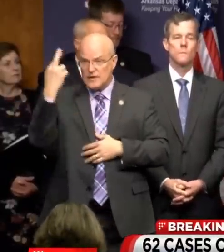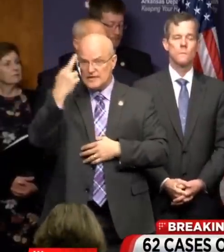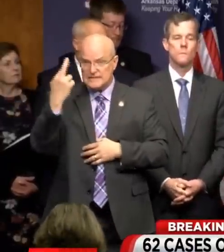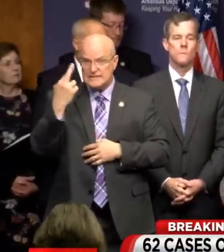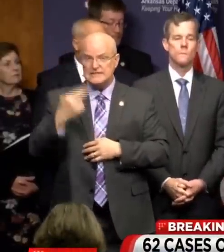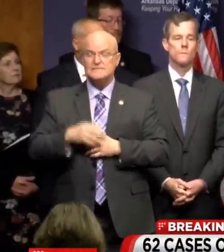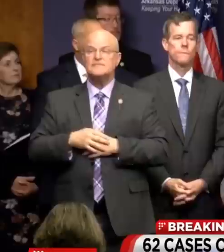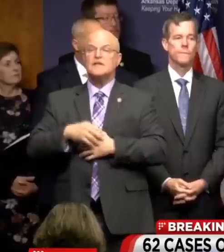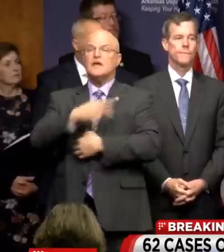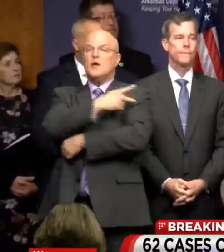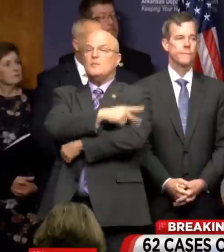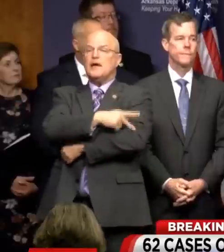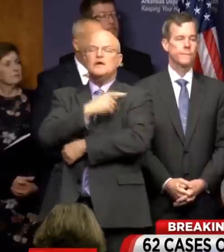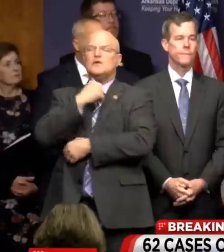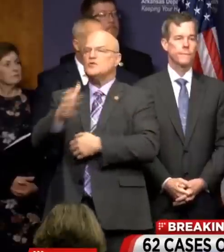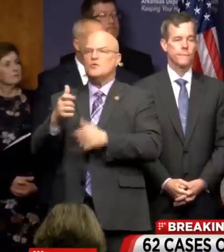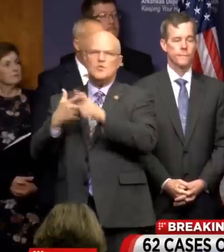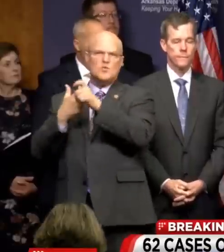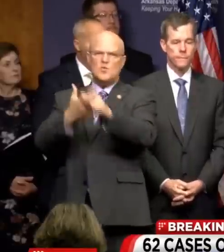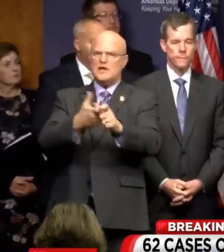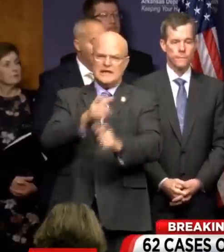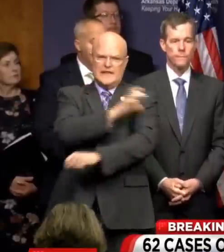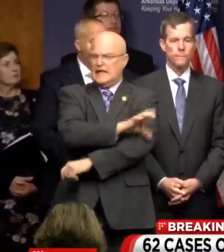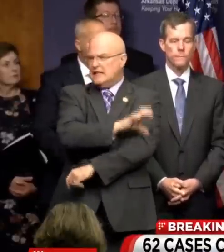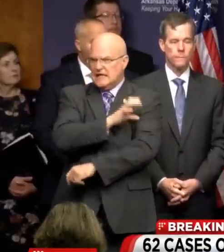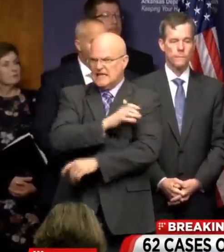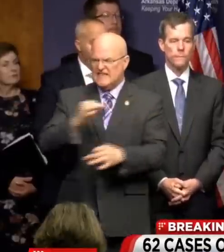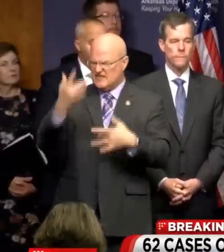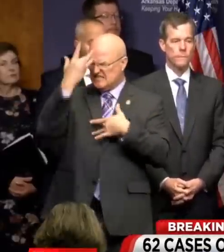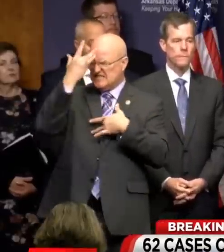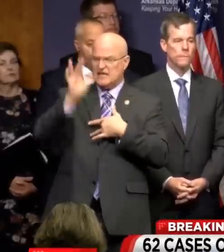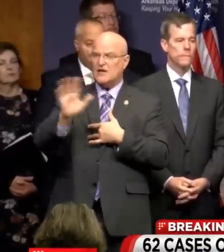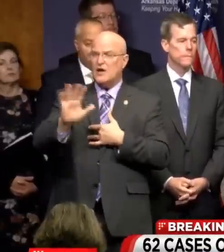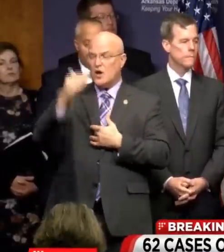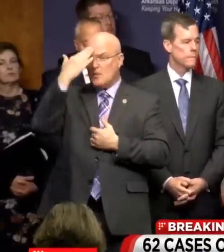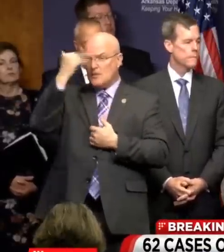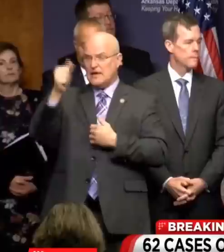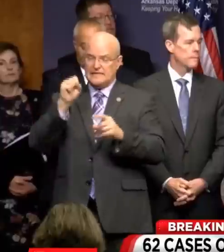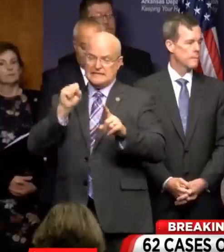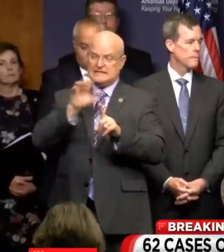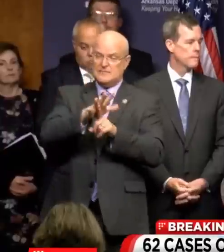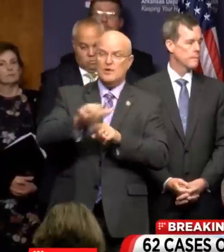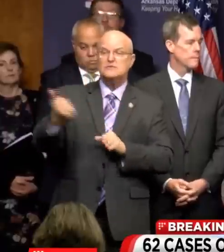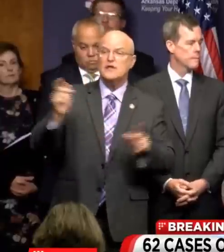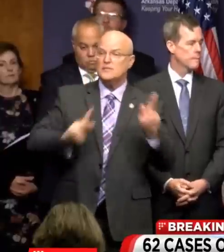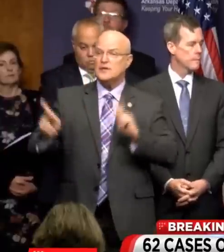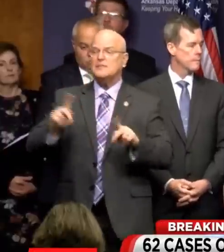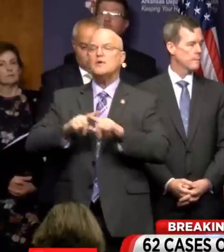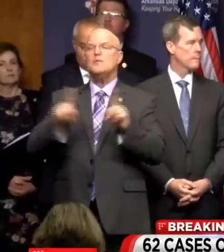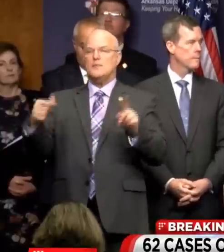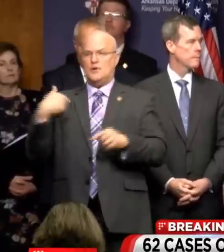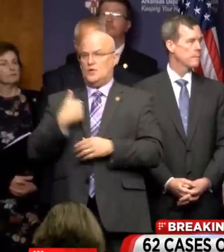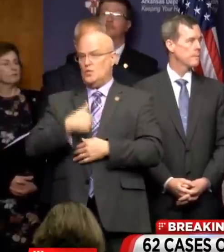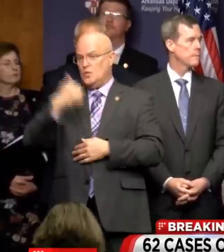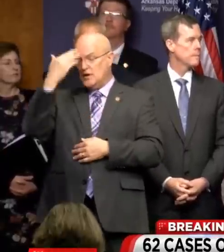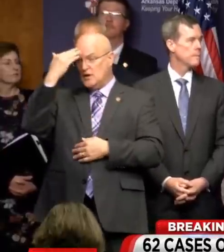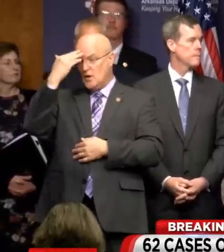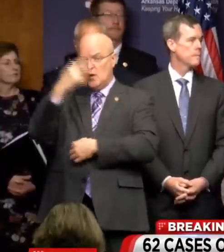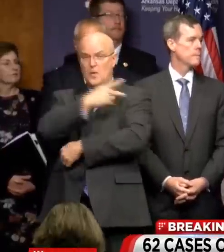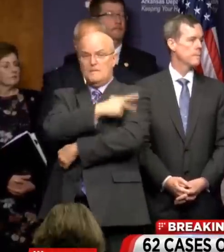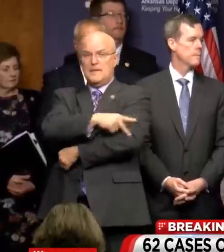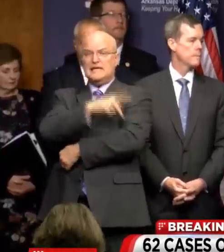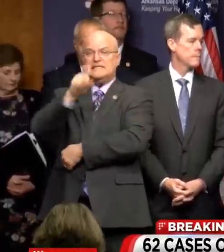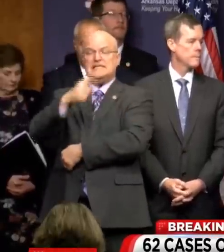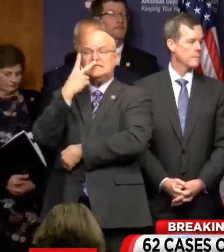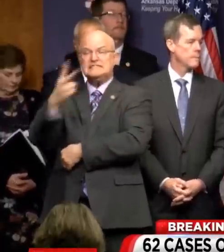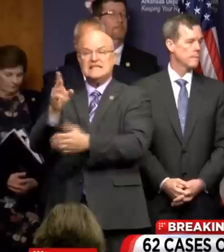all, patients, we don't want them running to the clinic, especially if they're sick, because they can expose other people. But we know that patients need to get in